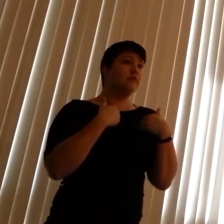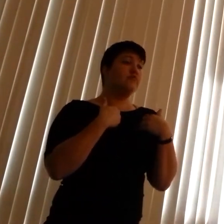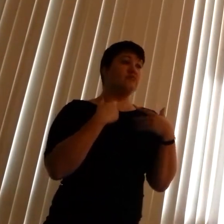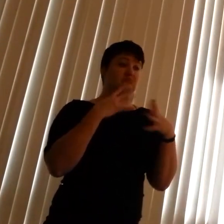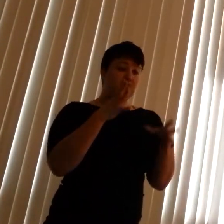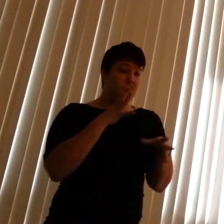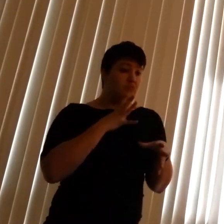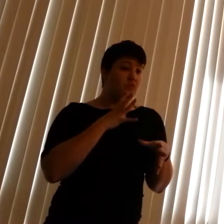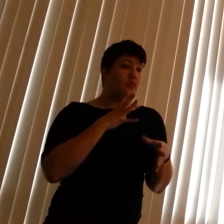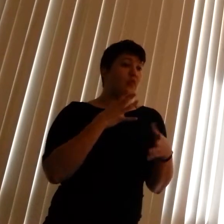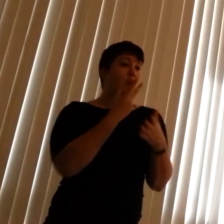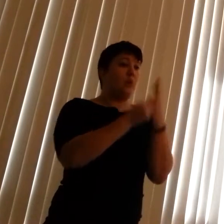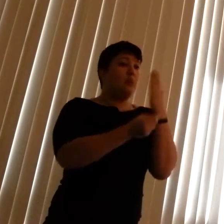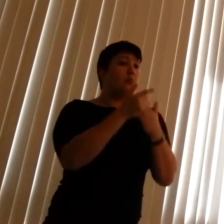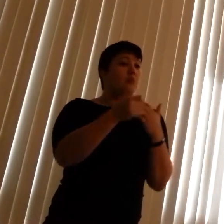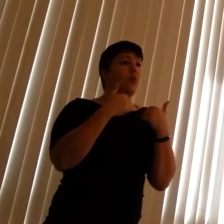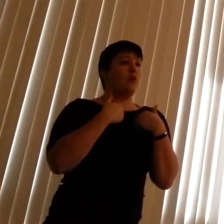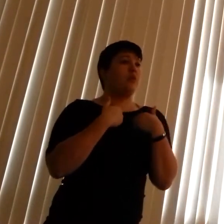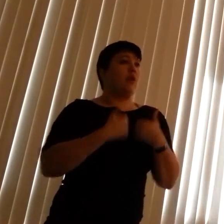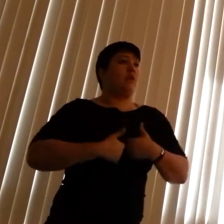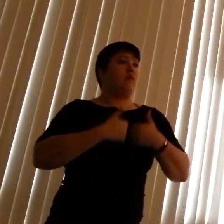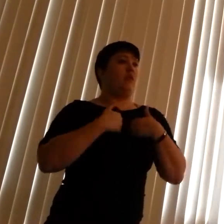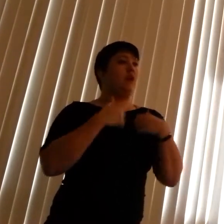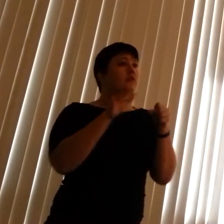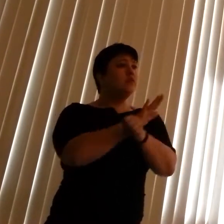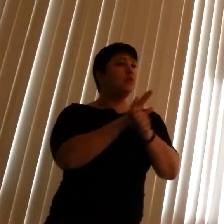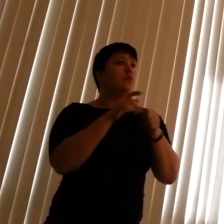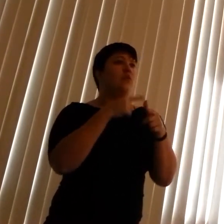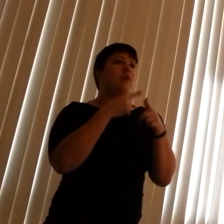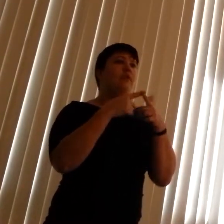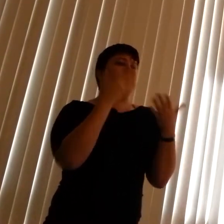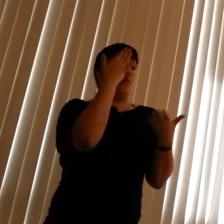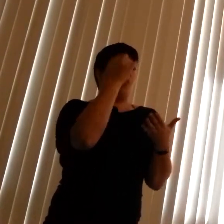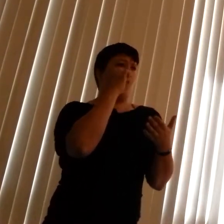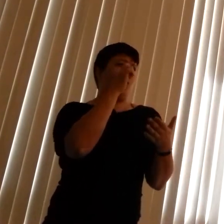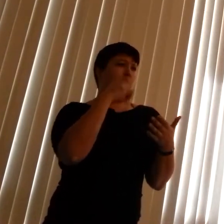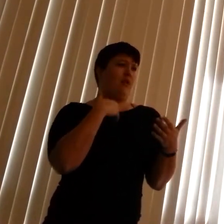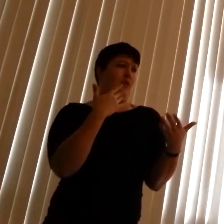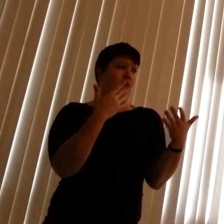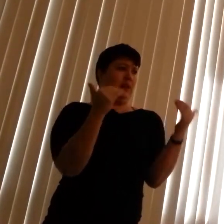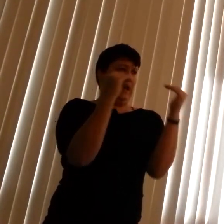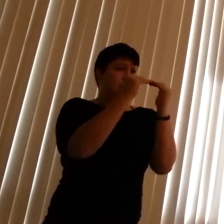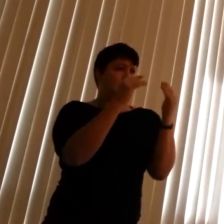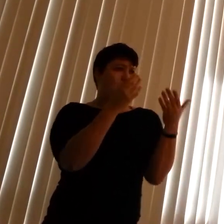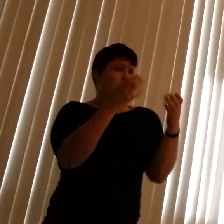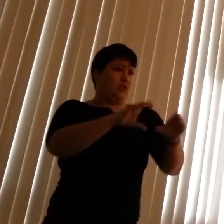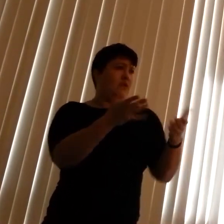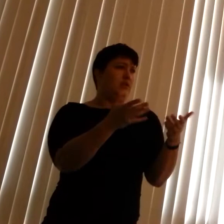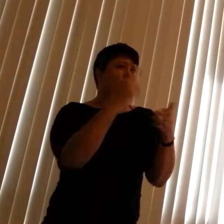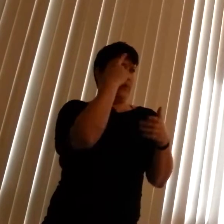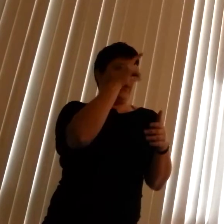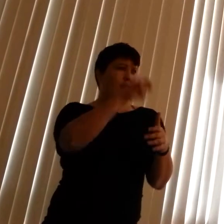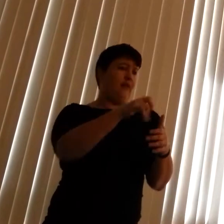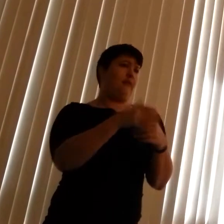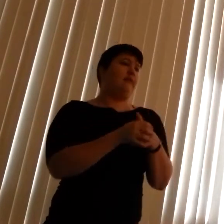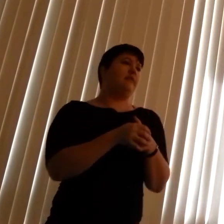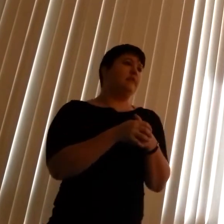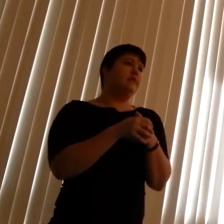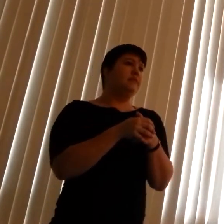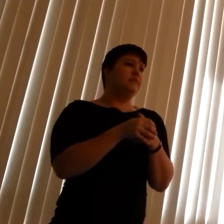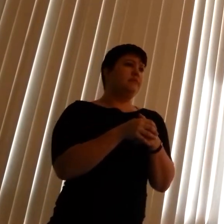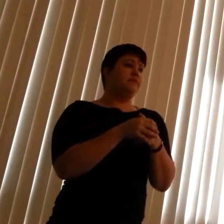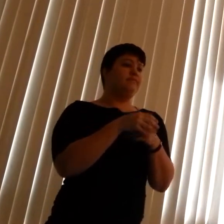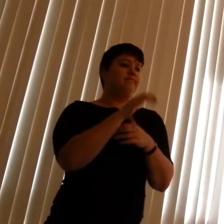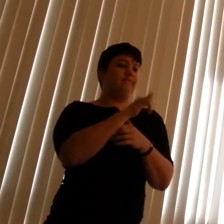living, the two ought to have equal chances of obtaining the resource. That's what the moral importance argument